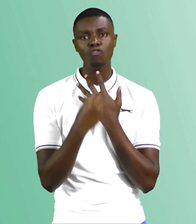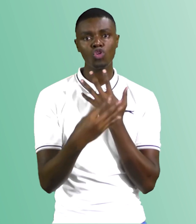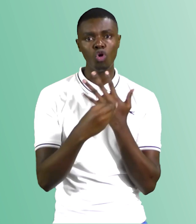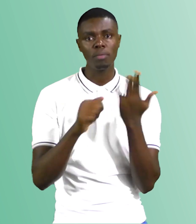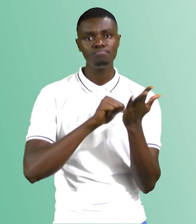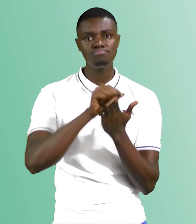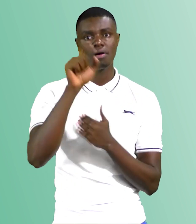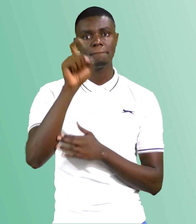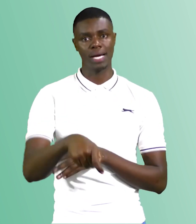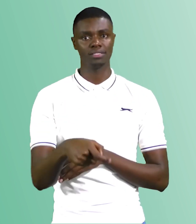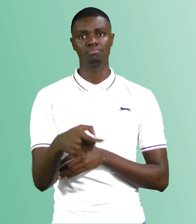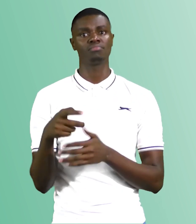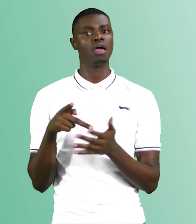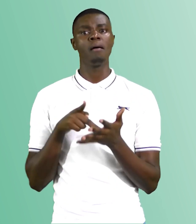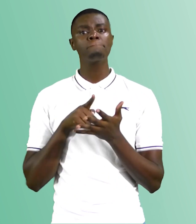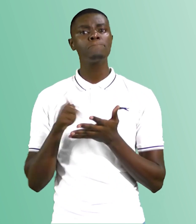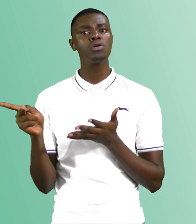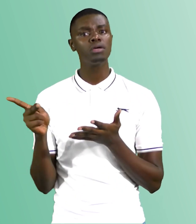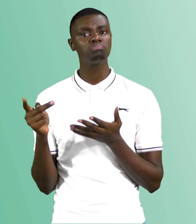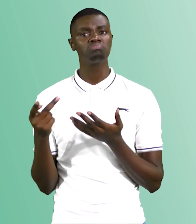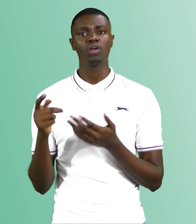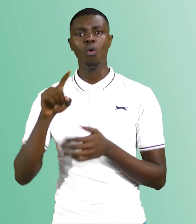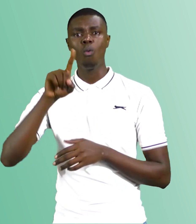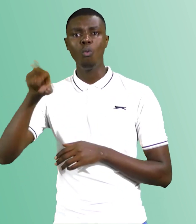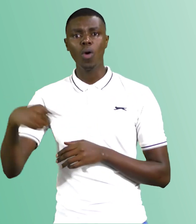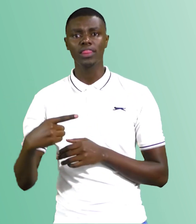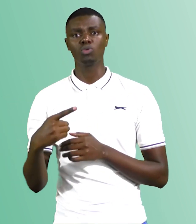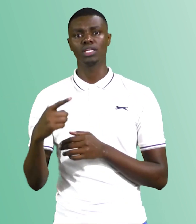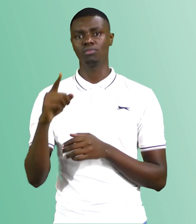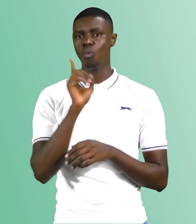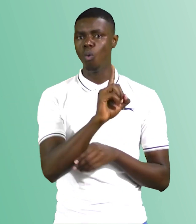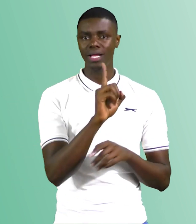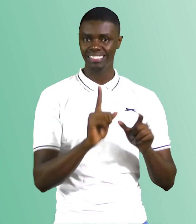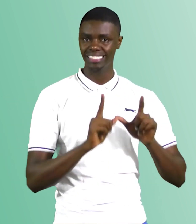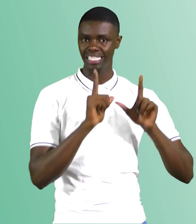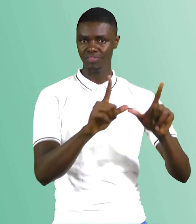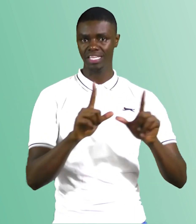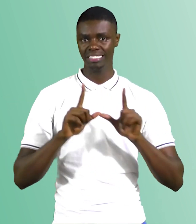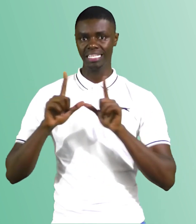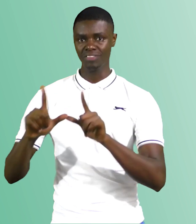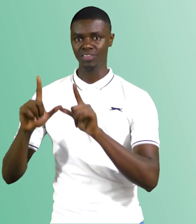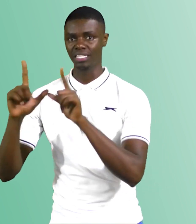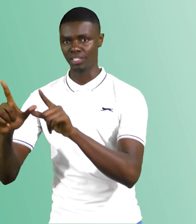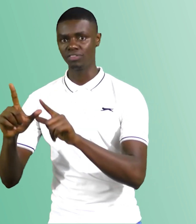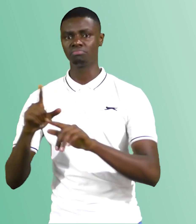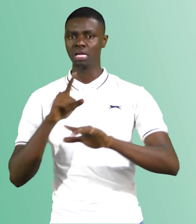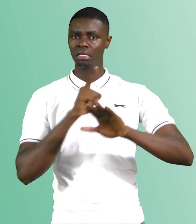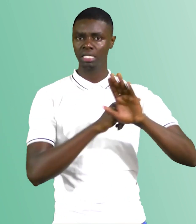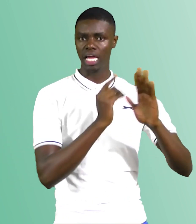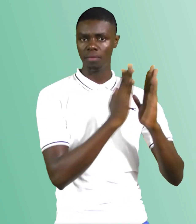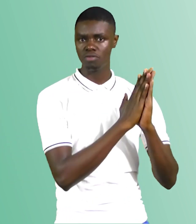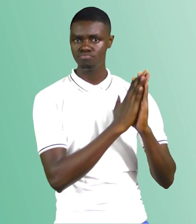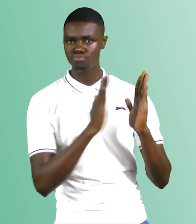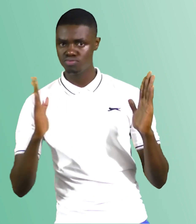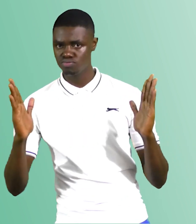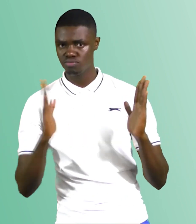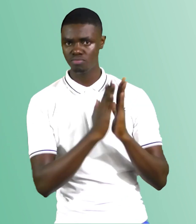of the same. The charges for this service are 1,000 per certification. The timeline for this service is